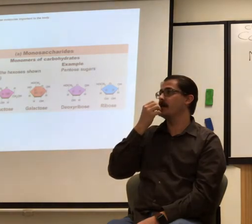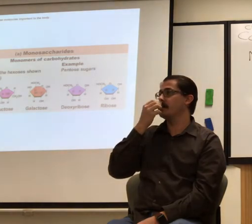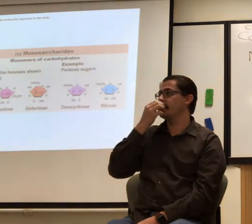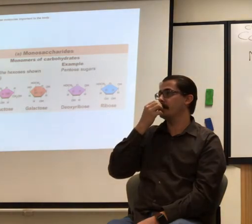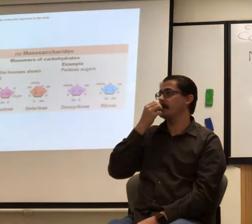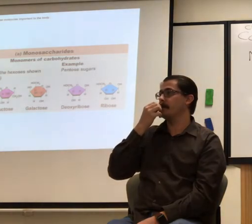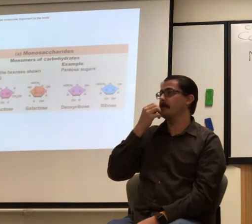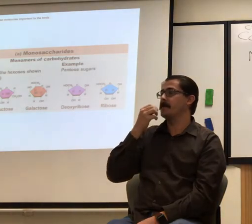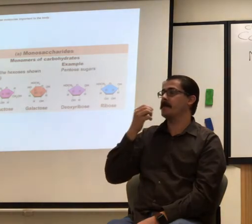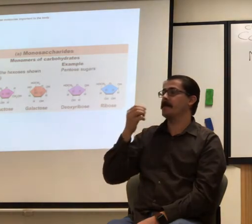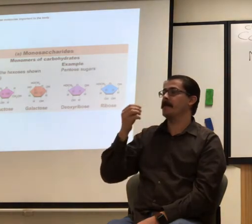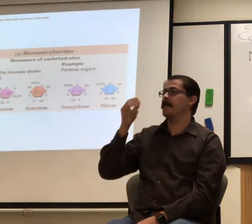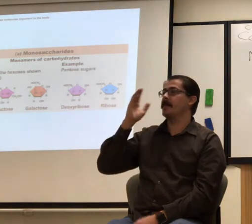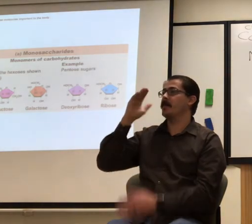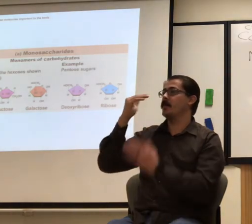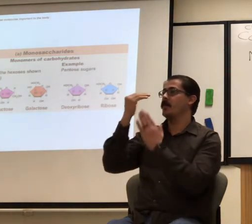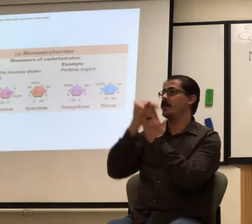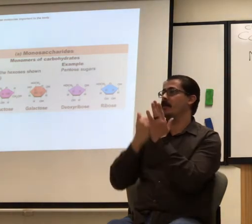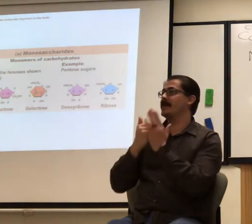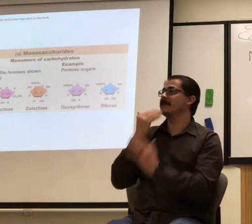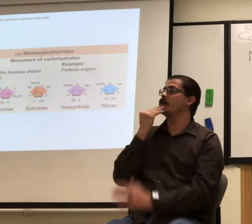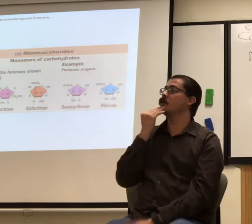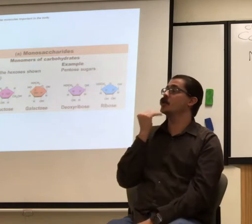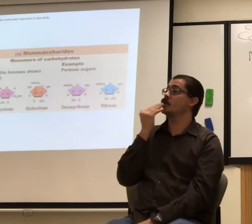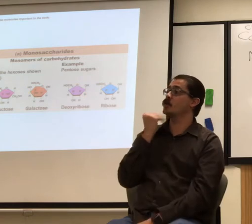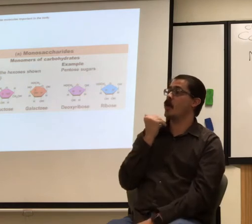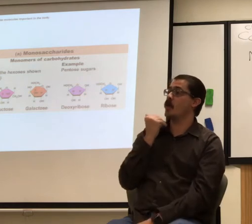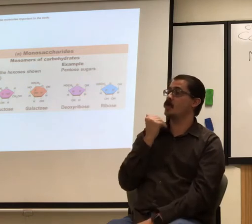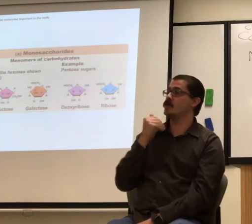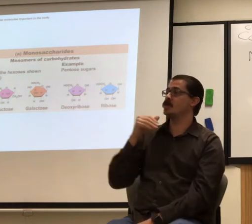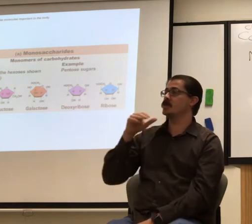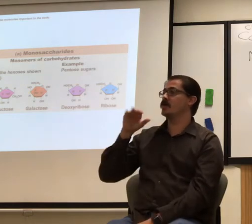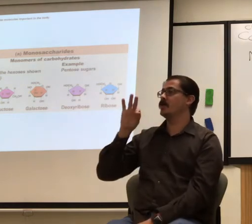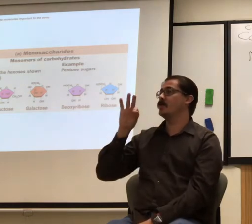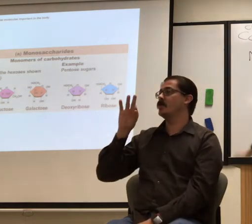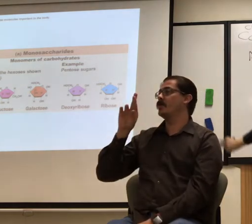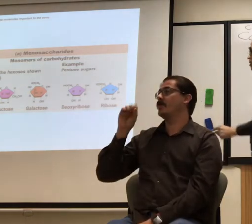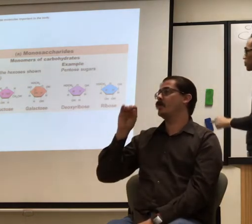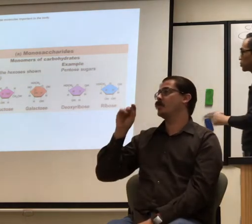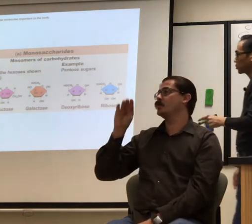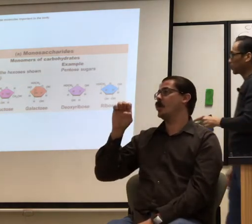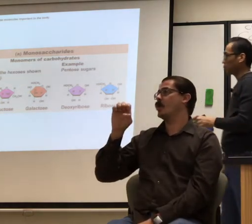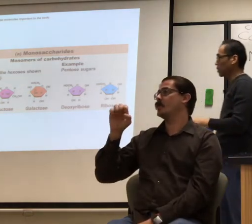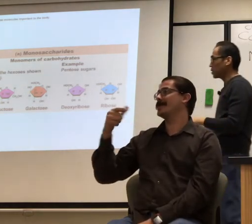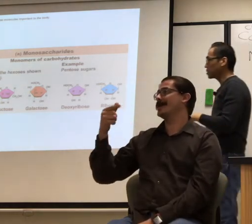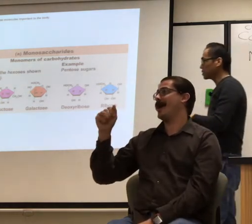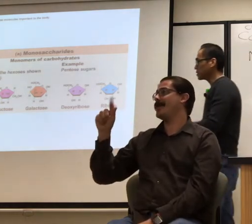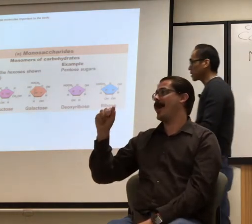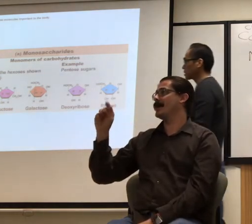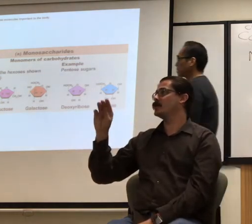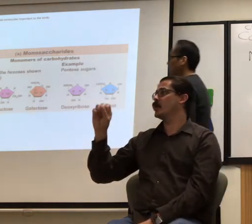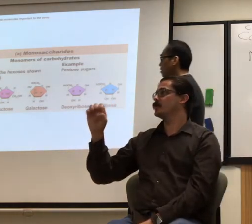they have listed glucose, fructose, galactose. Those are the hexose sugar. I